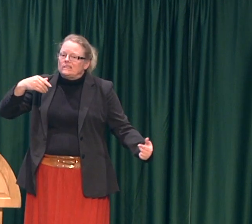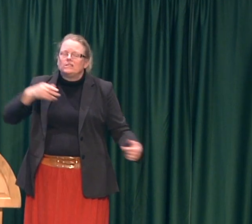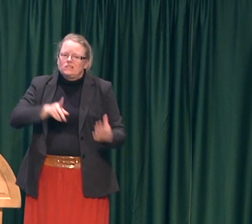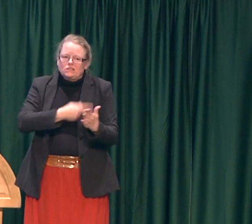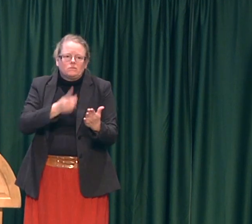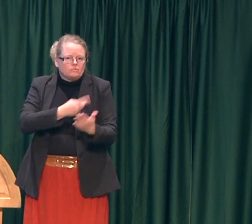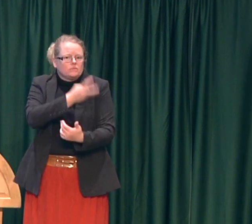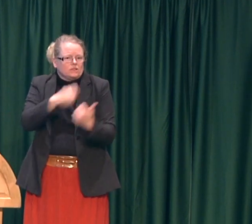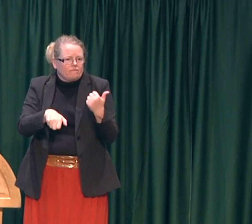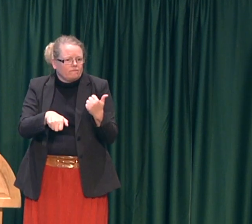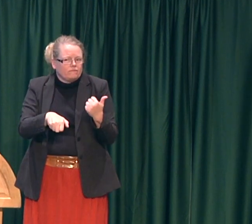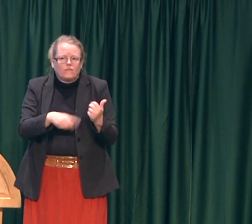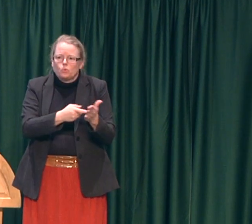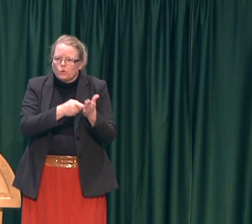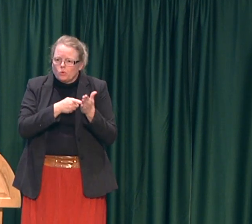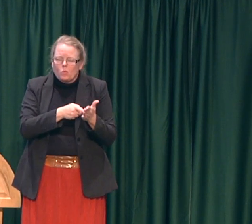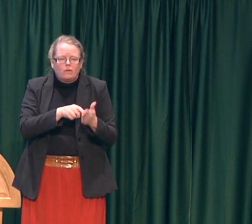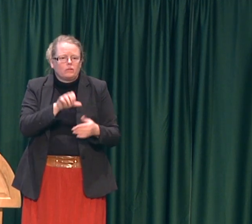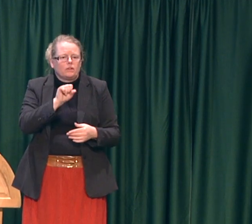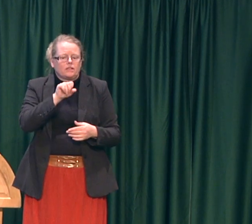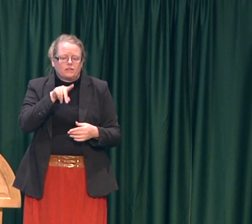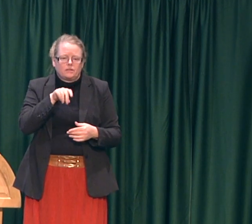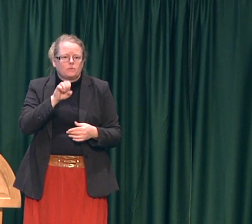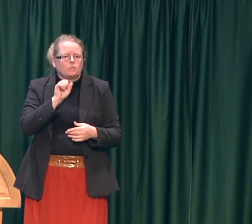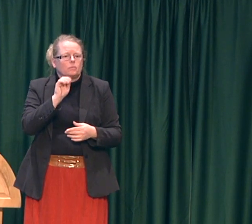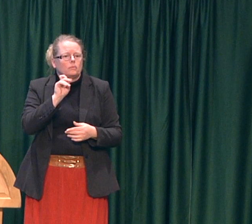then those kinds of settings can be very challenging.